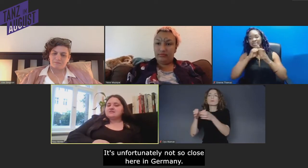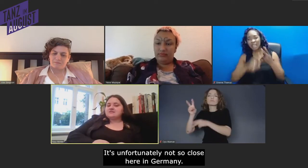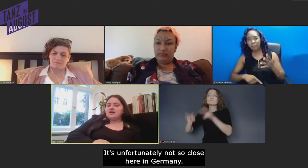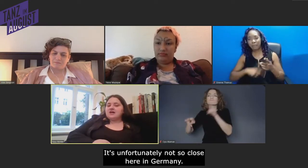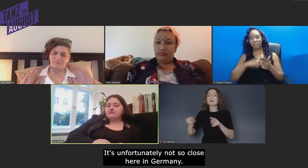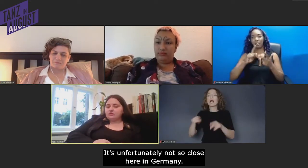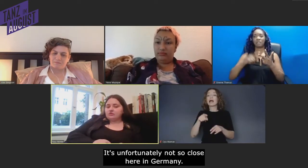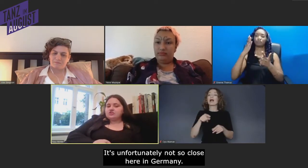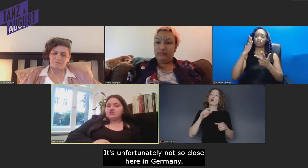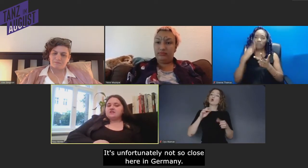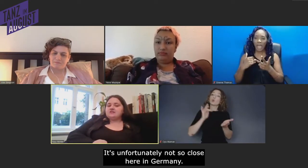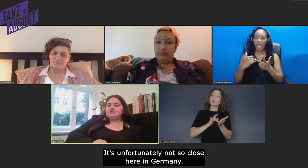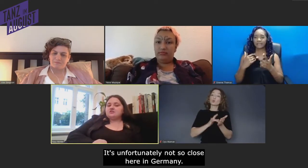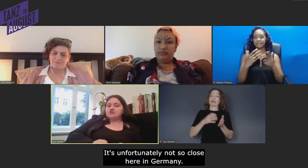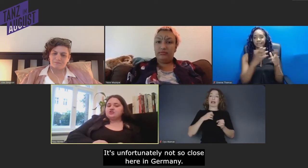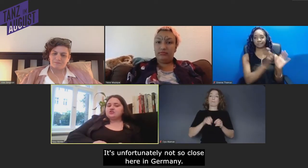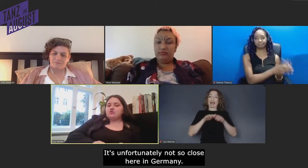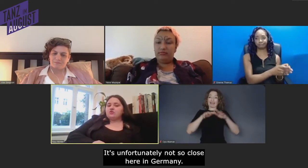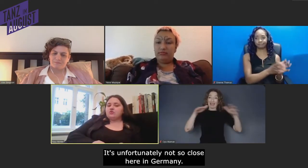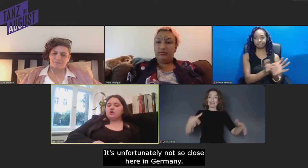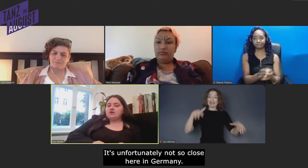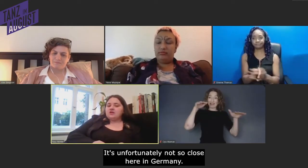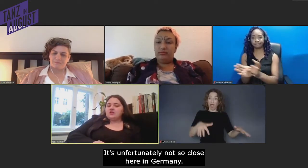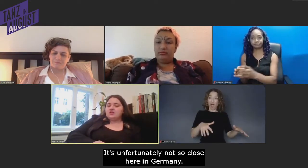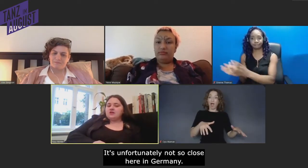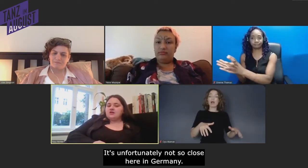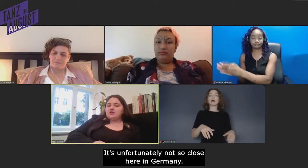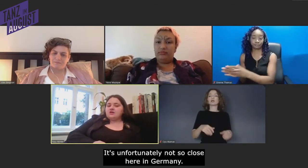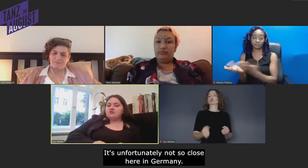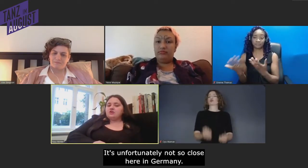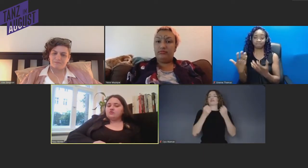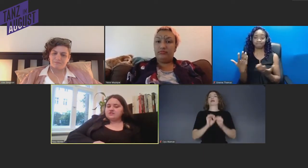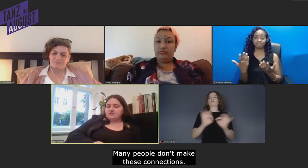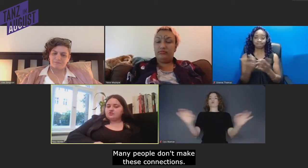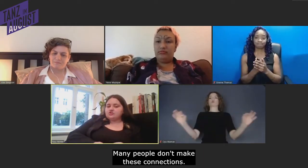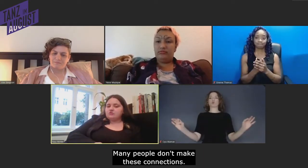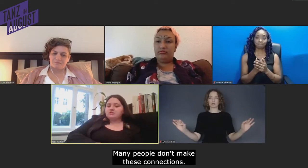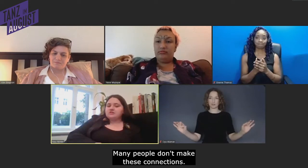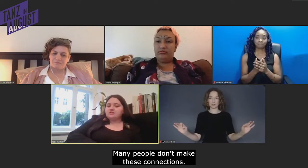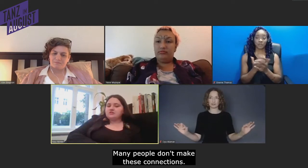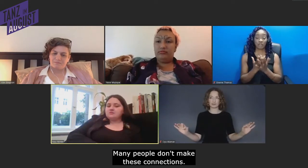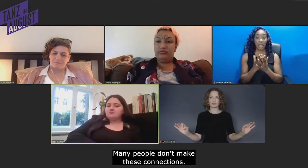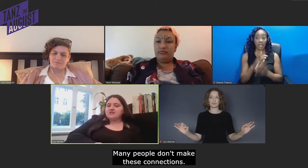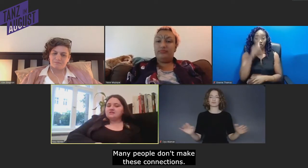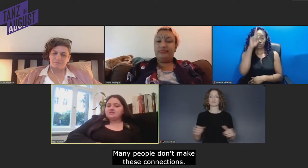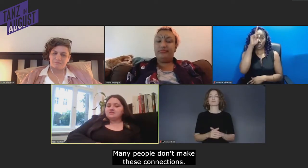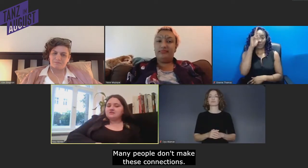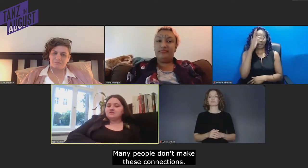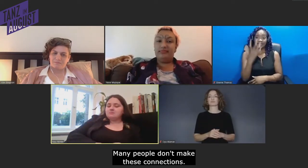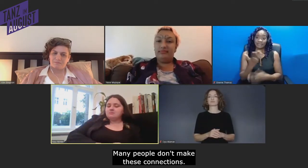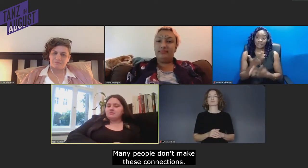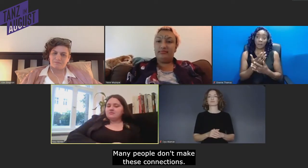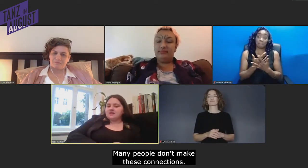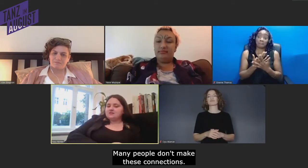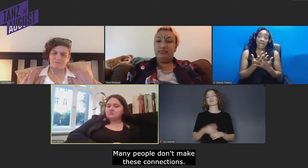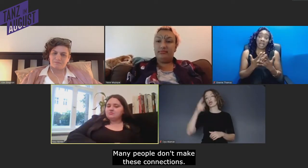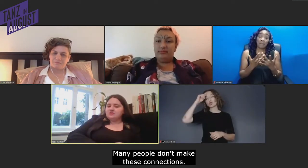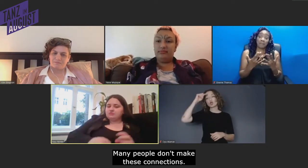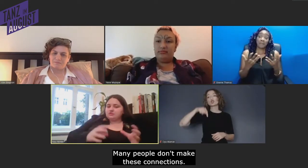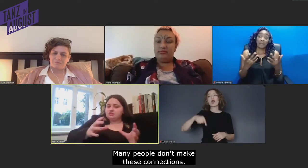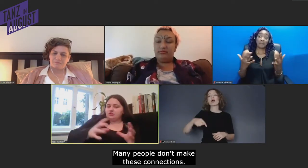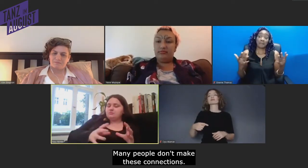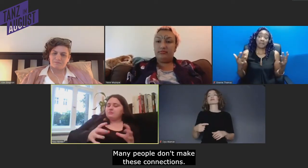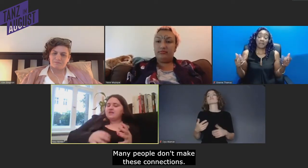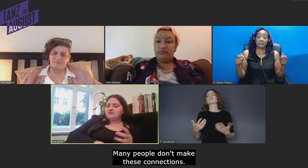It's unfortunately not so close here in Germany. Many